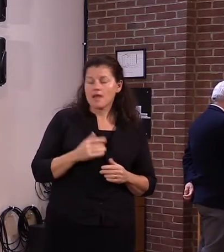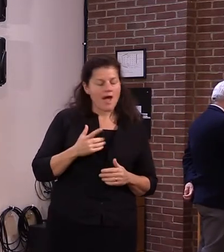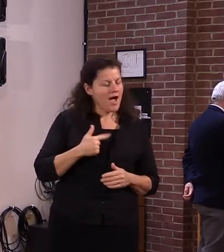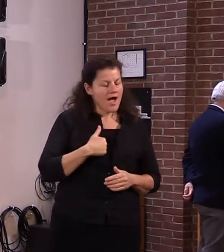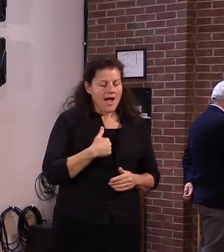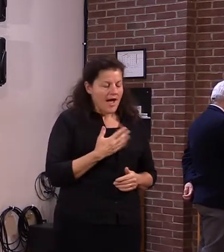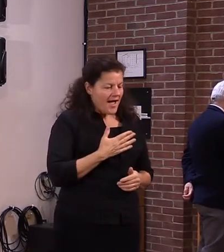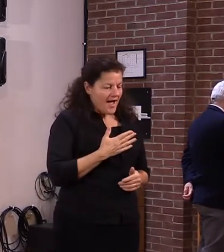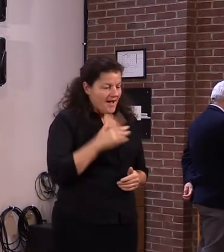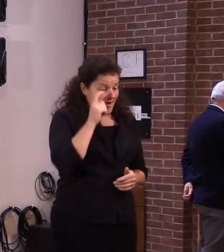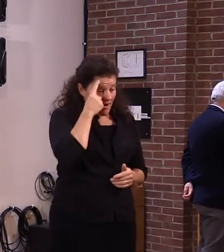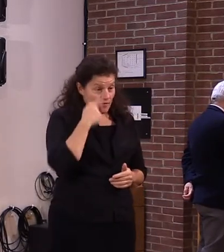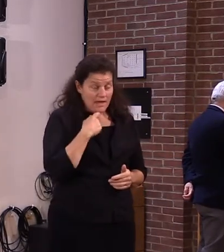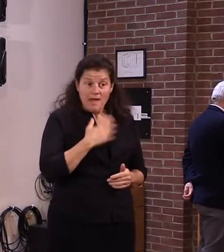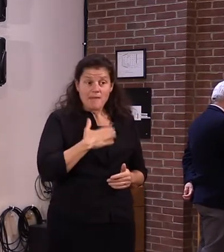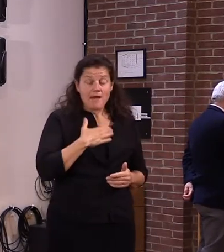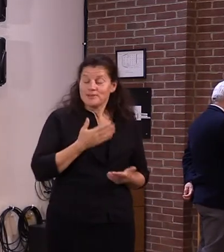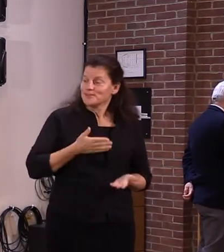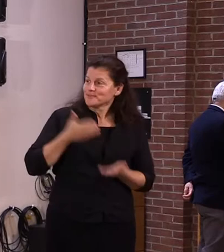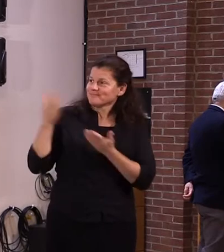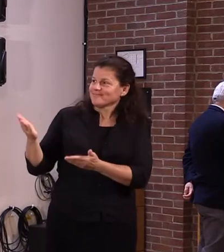pass this question on to Dr. Levine.